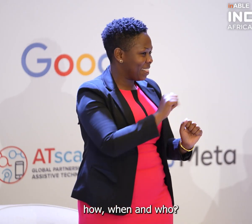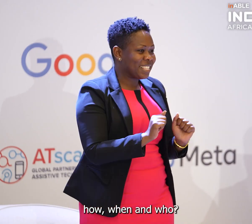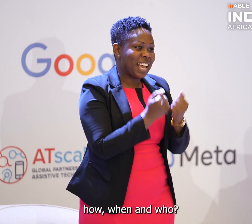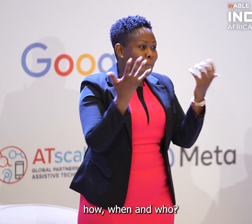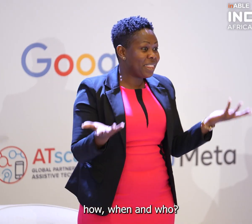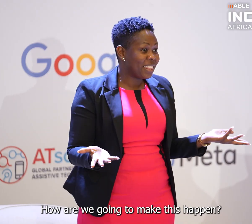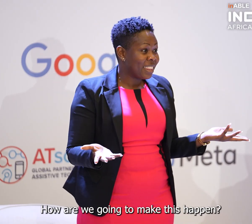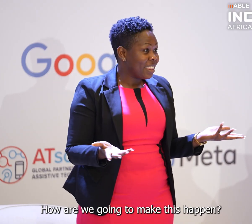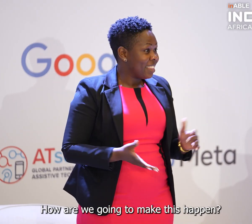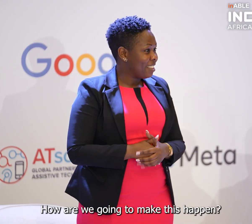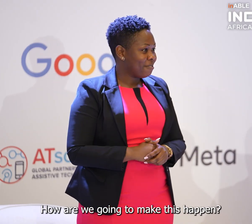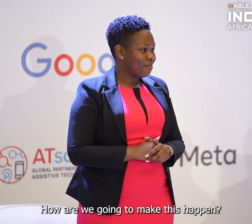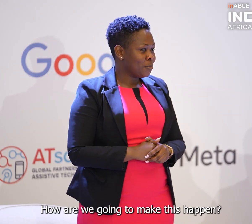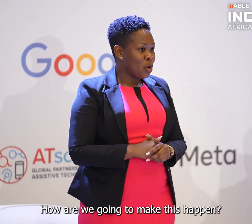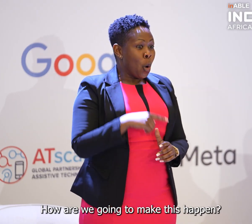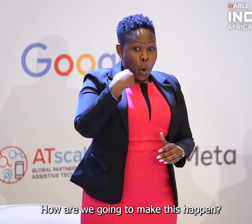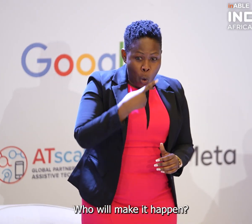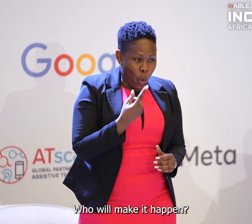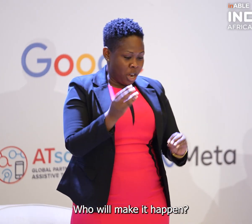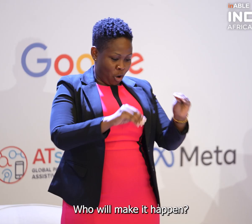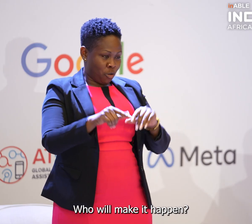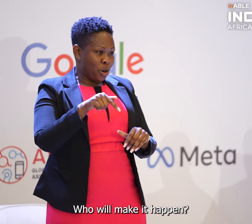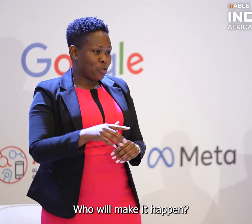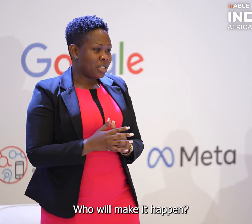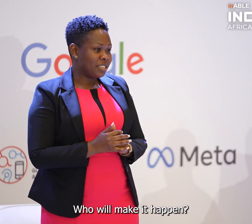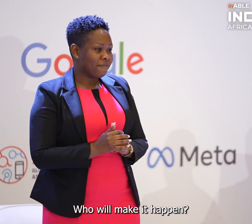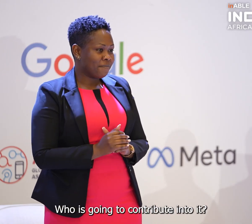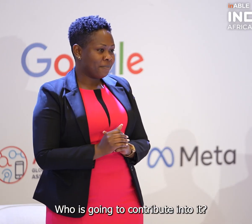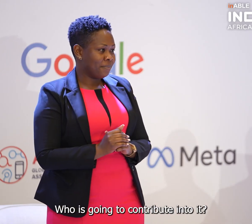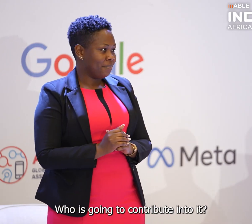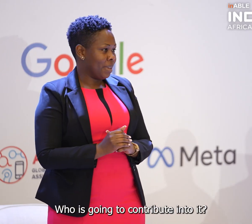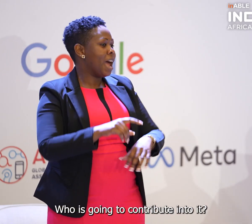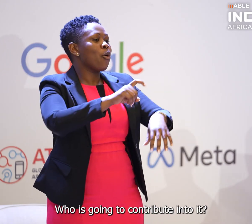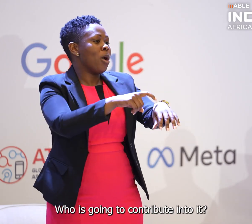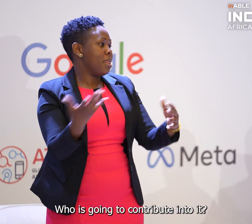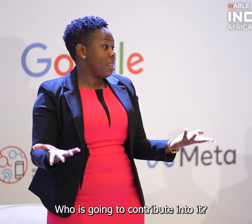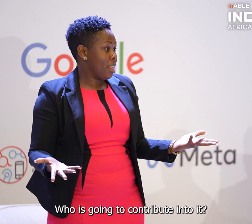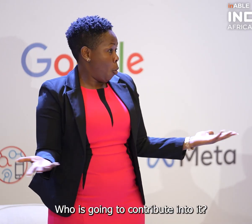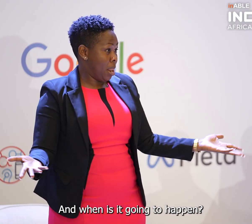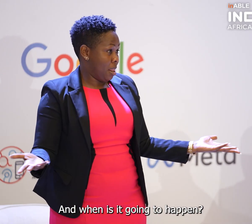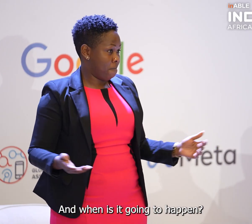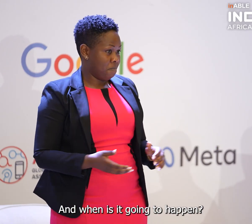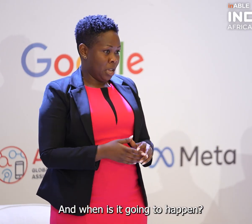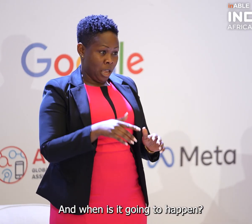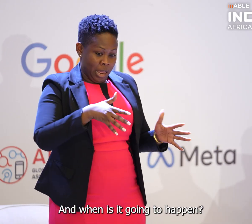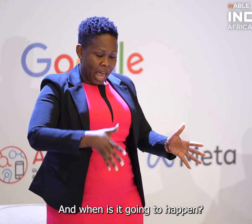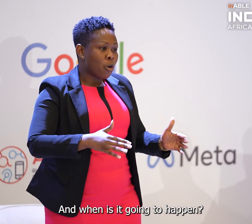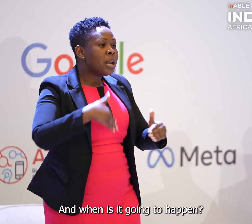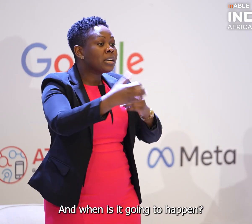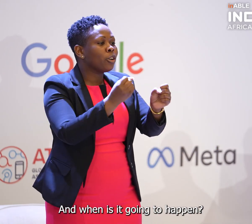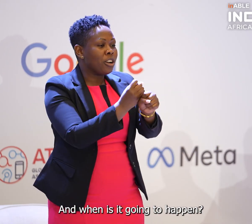who? How are we going to make this happen? Who will make it happen? Who is going to contribute into it? And